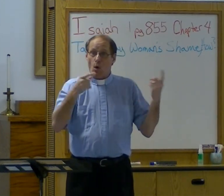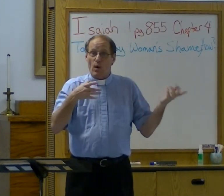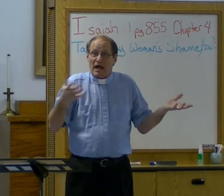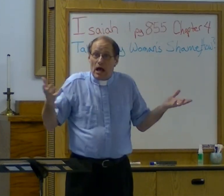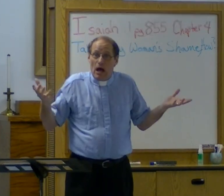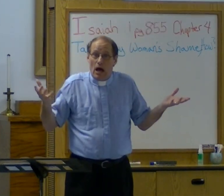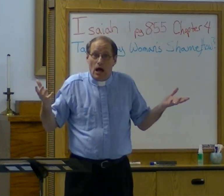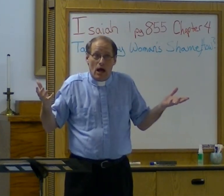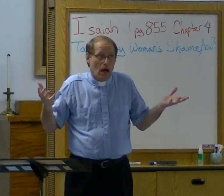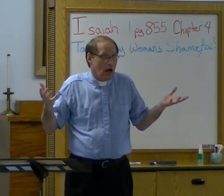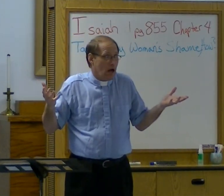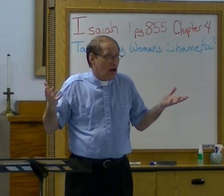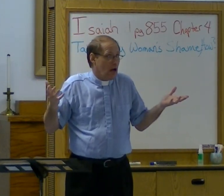going?